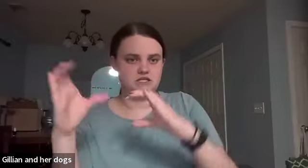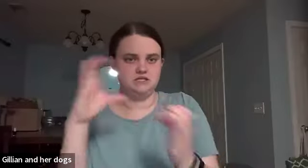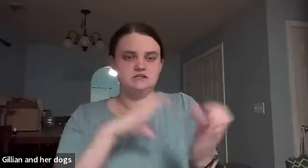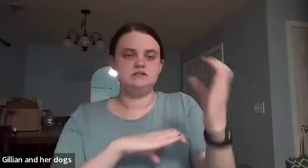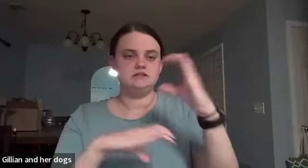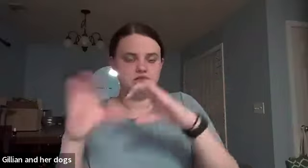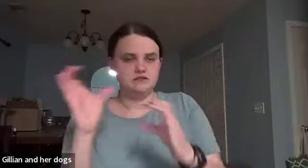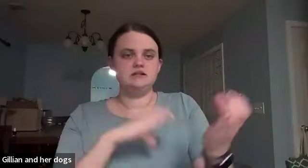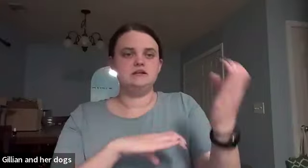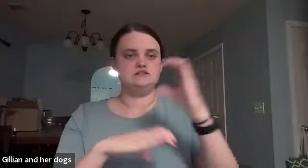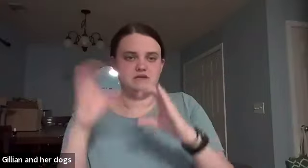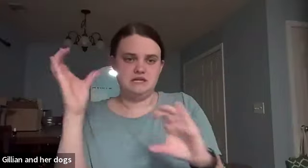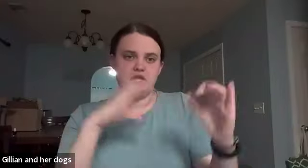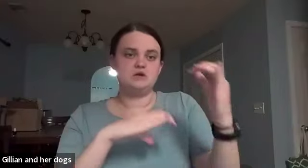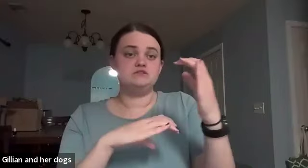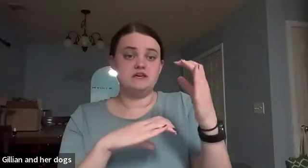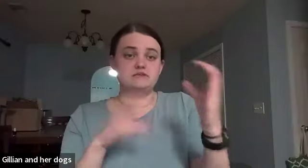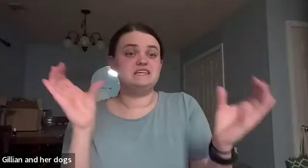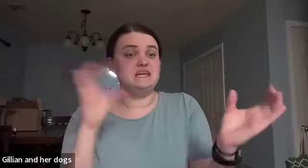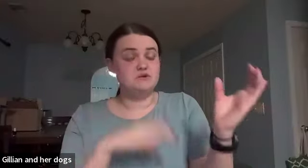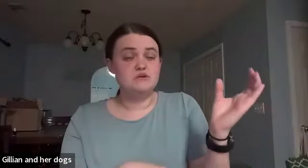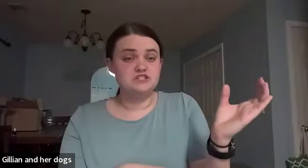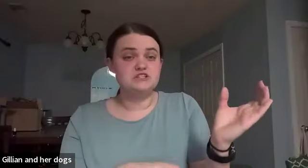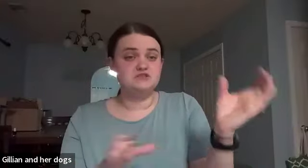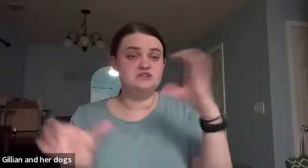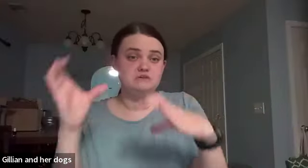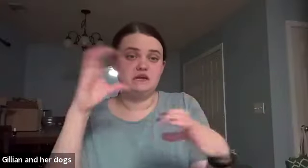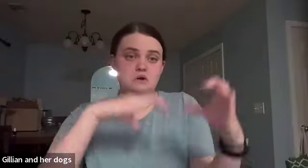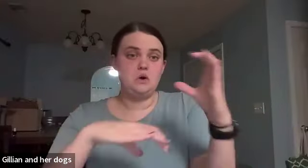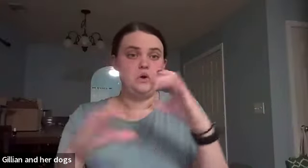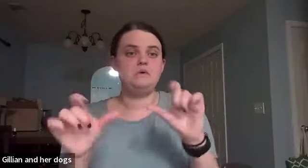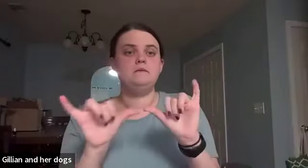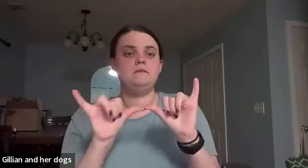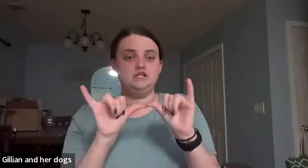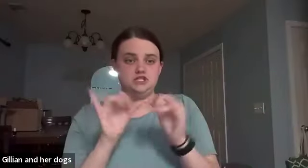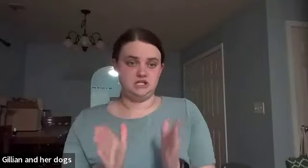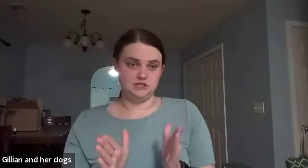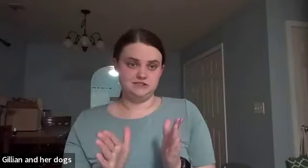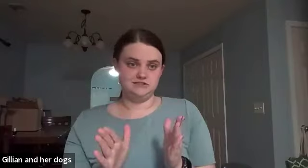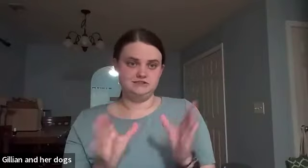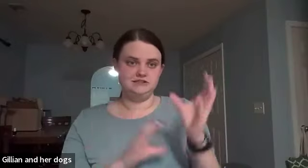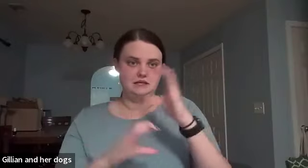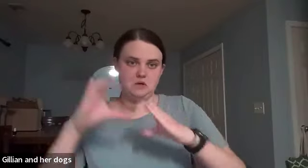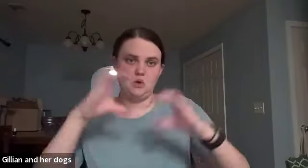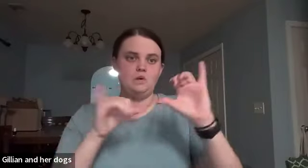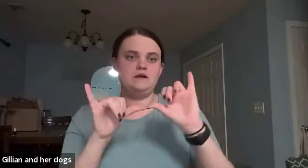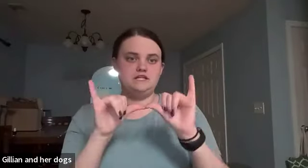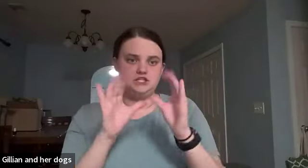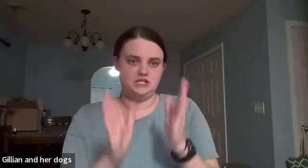chemistry. So so that's why I was saying chemical engineer, you could do chemical engineer, chemical